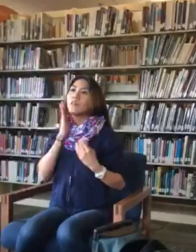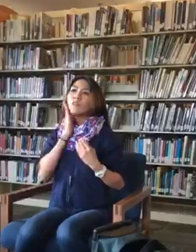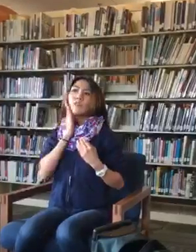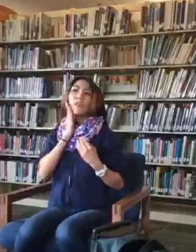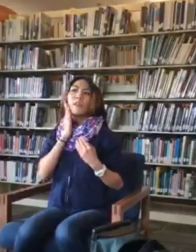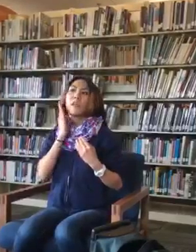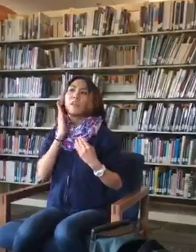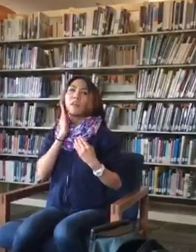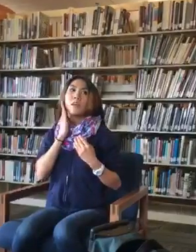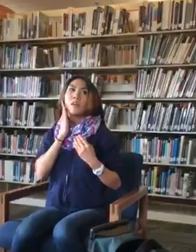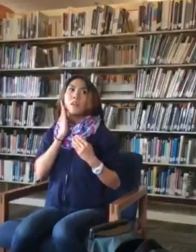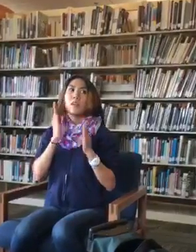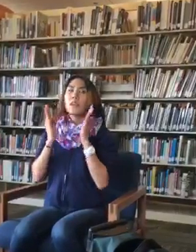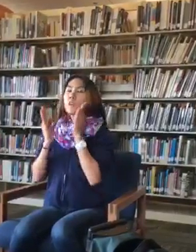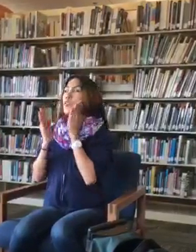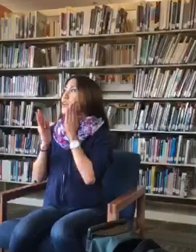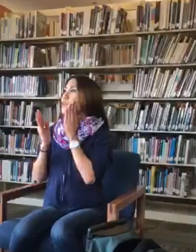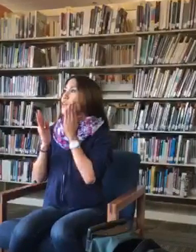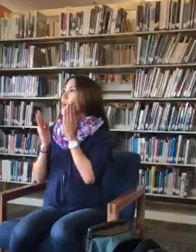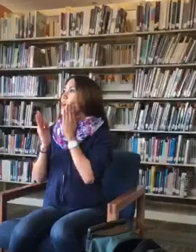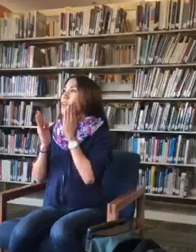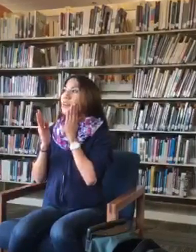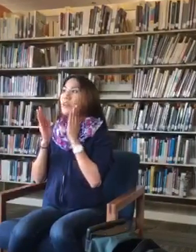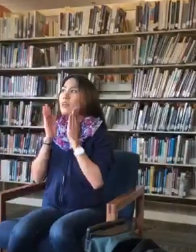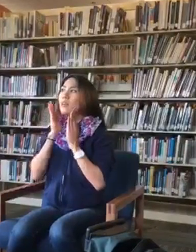also the turning of their head.